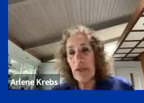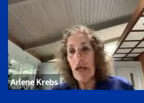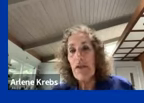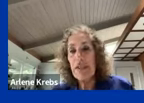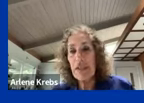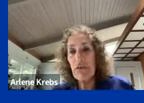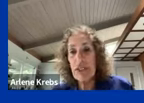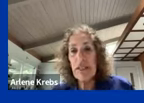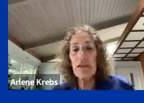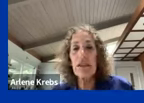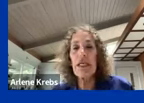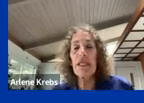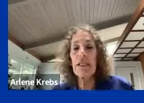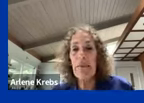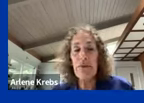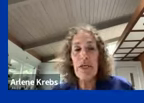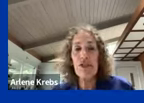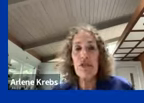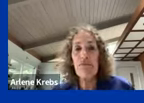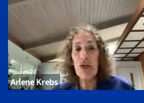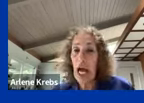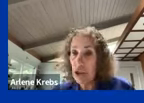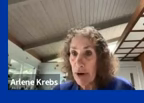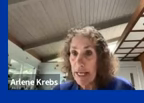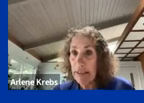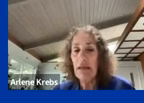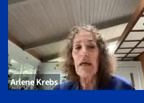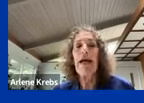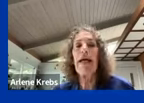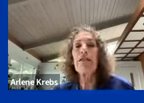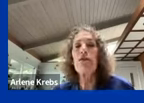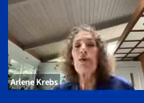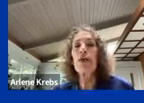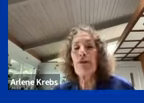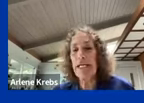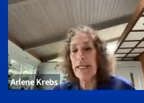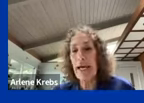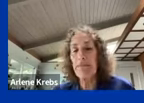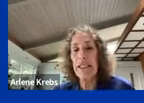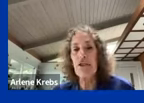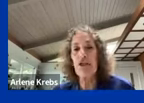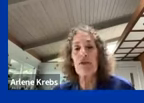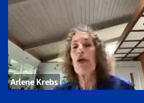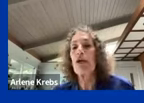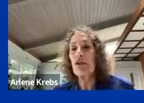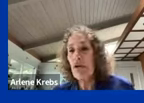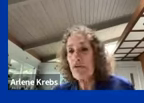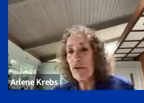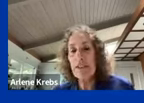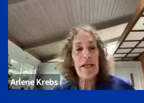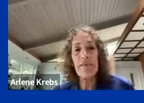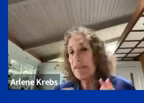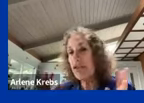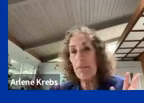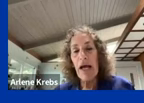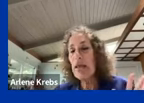your skills. This can result in collaborations for contracts and or grant applications. So